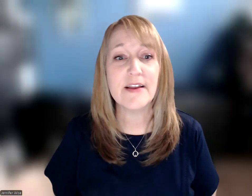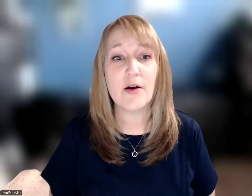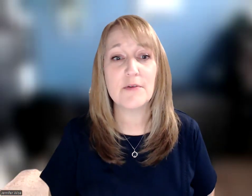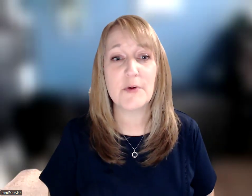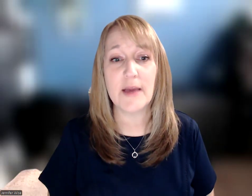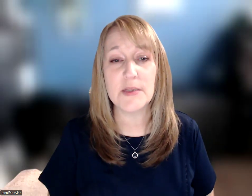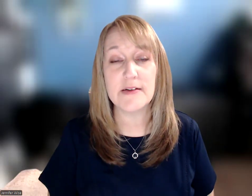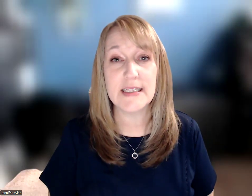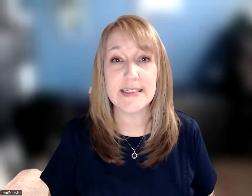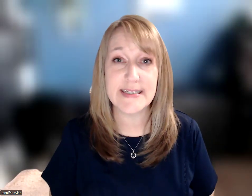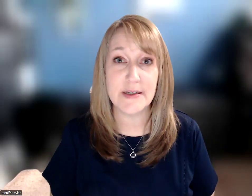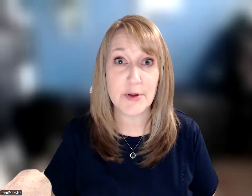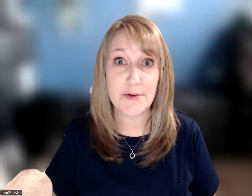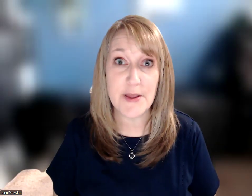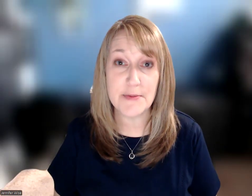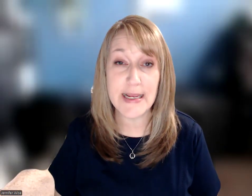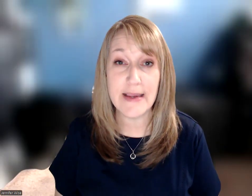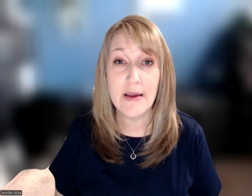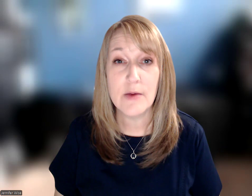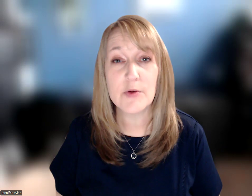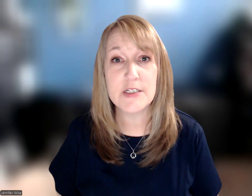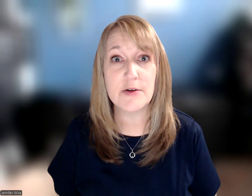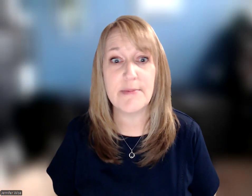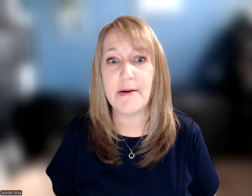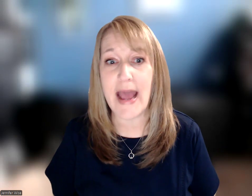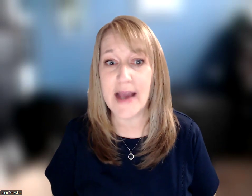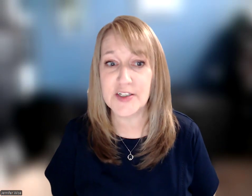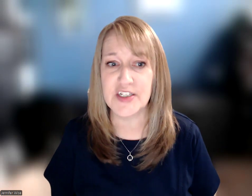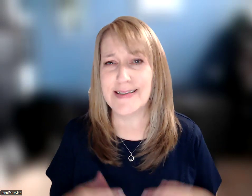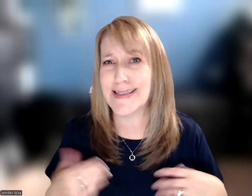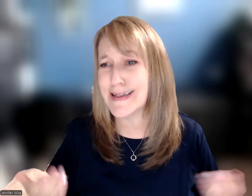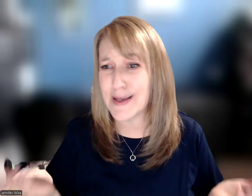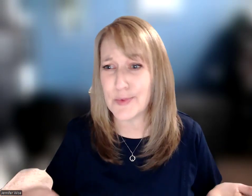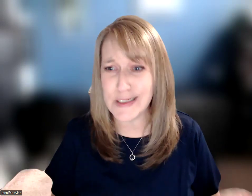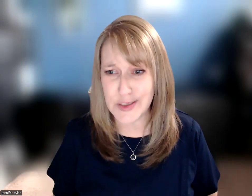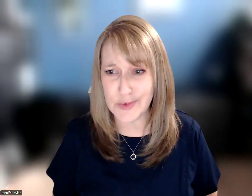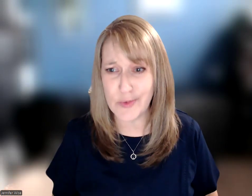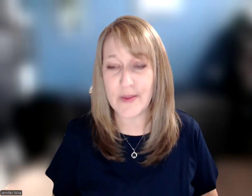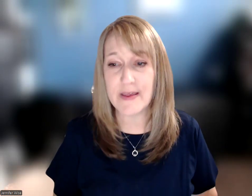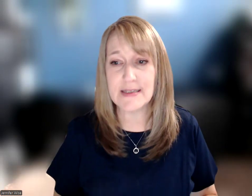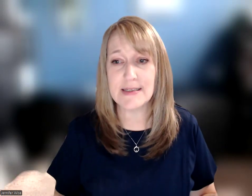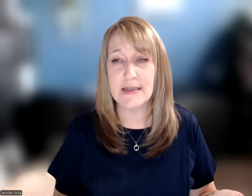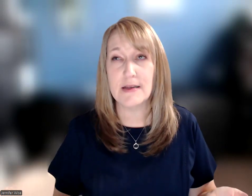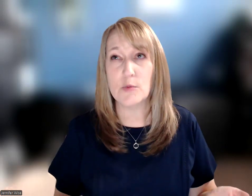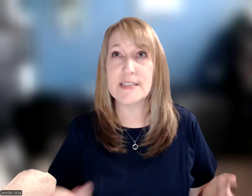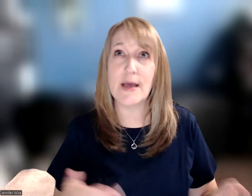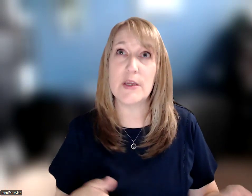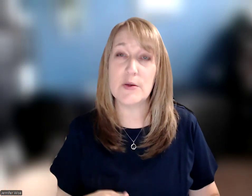In our vocabulary list number 33, we're going to learn about actions, things that we do, or things, words that we use